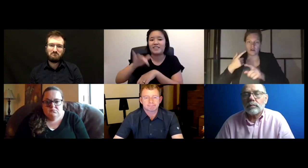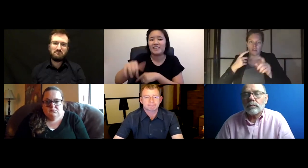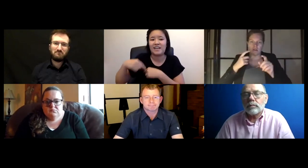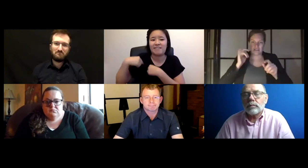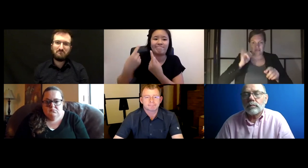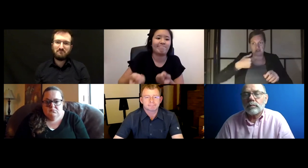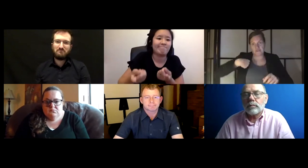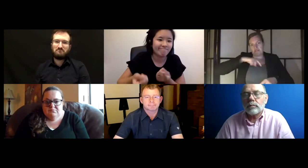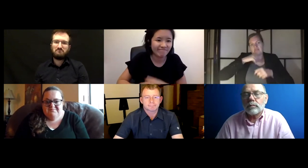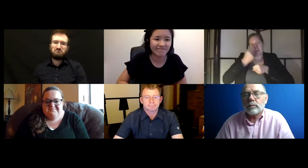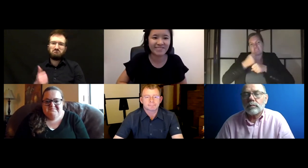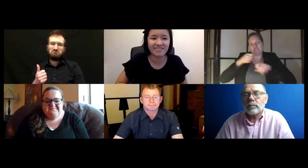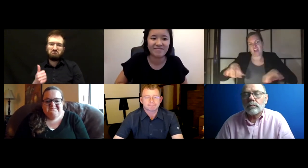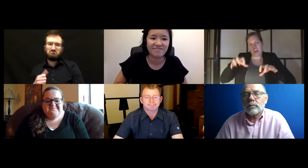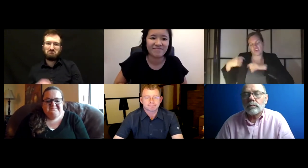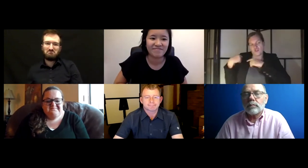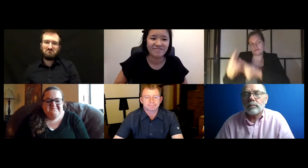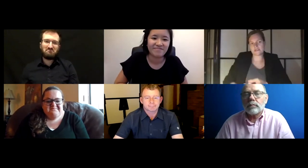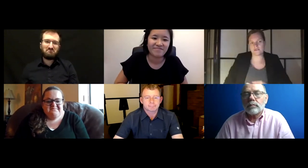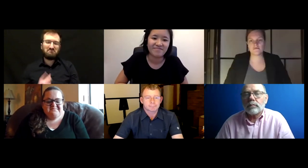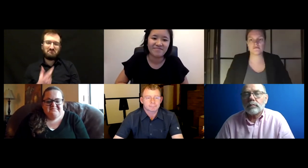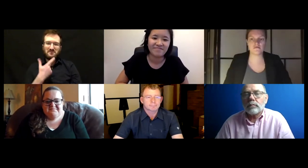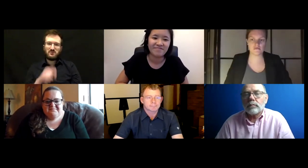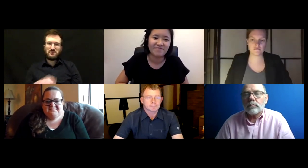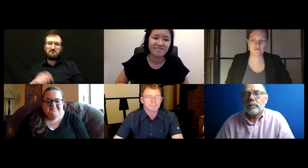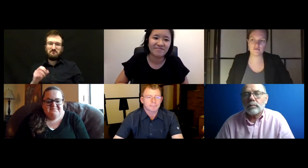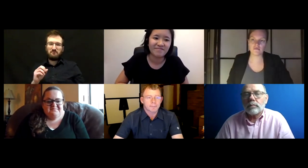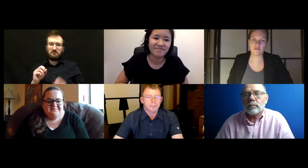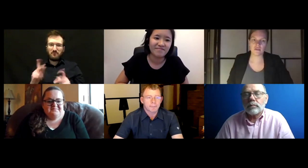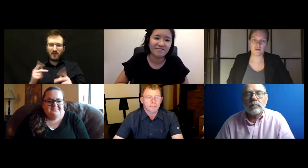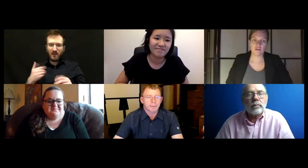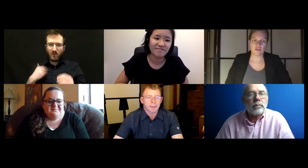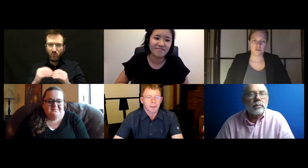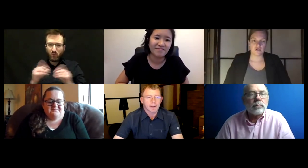So the information is getting out there bit by bit, and we need to continue to work on that further.